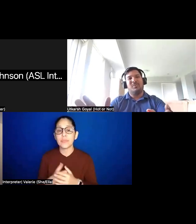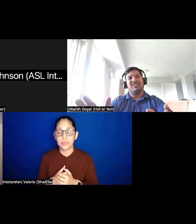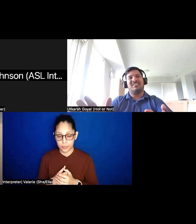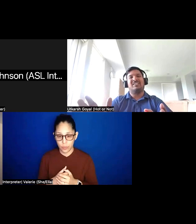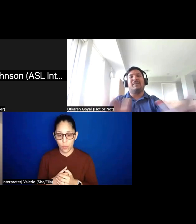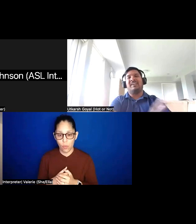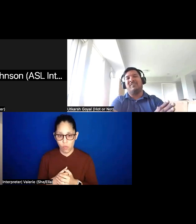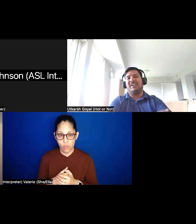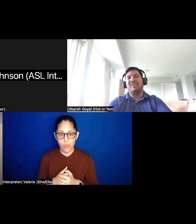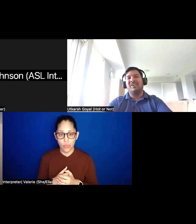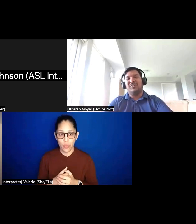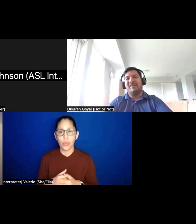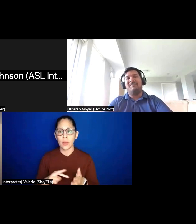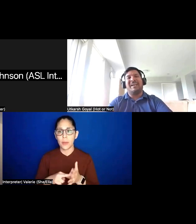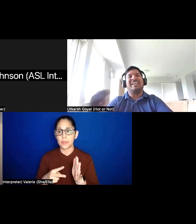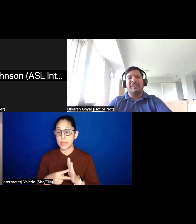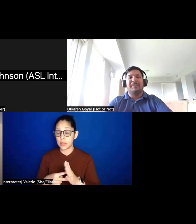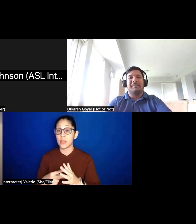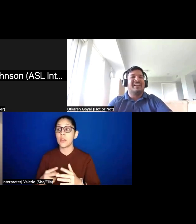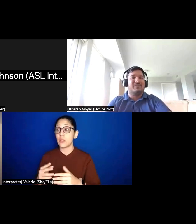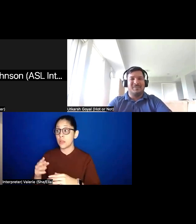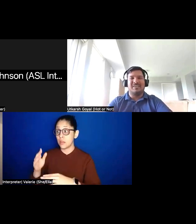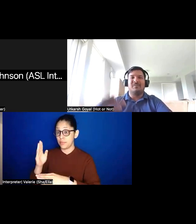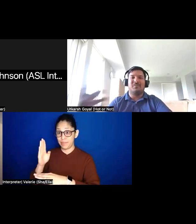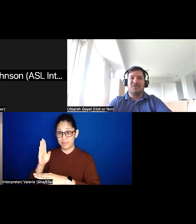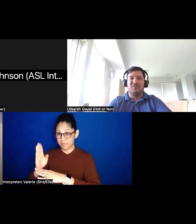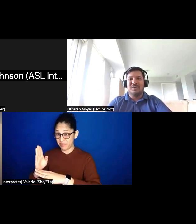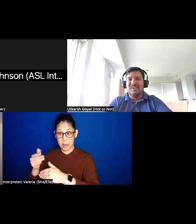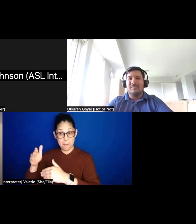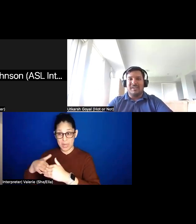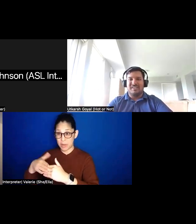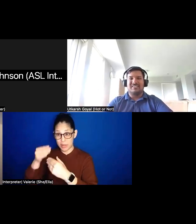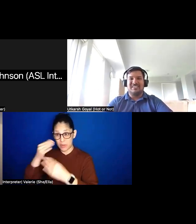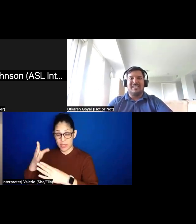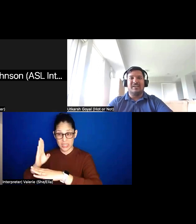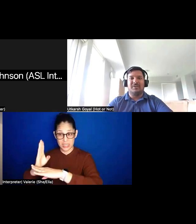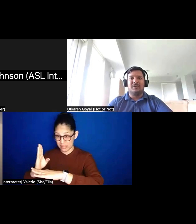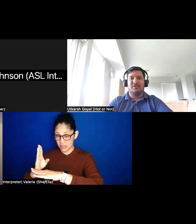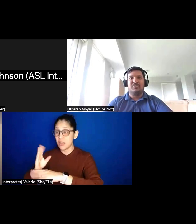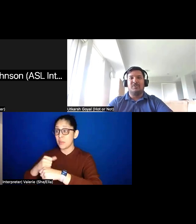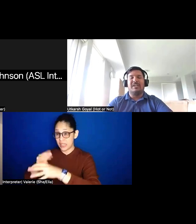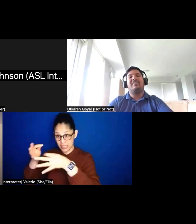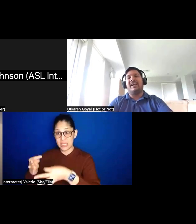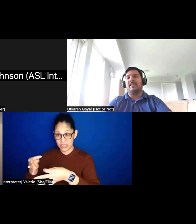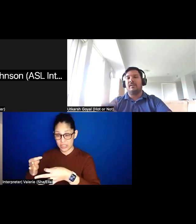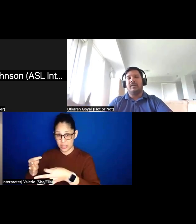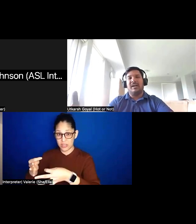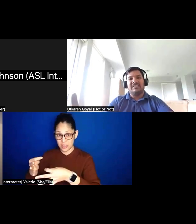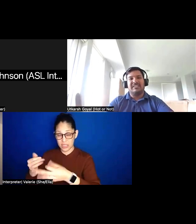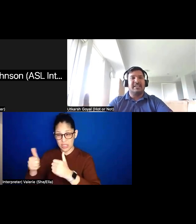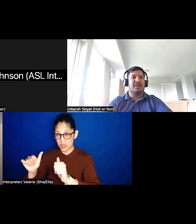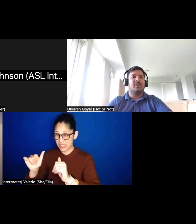shift towards the spectrum where you have practically minimal information before you make a decision, and you know, you then try